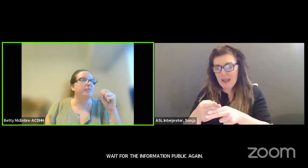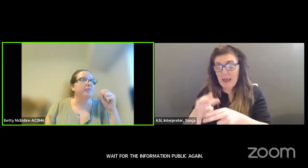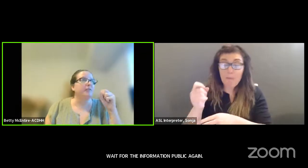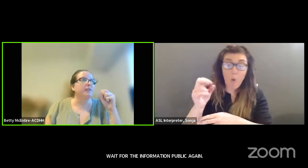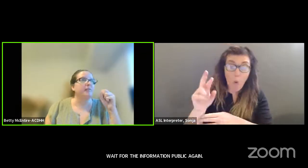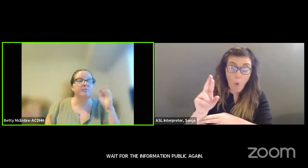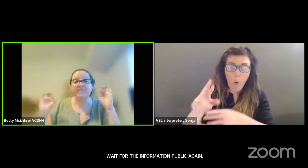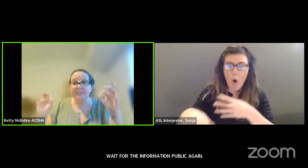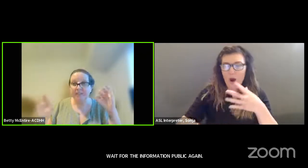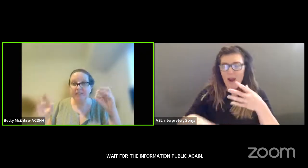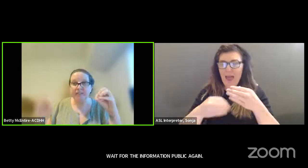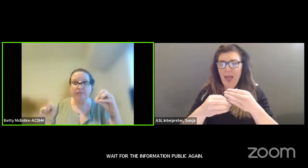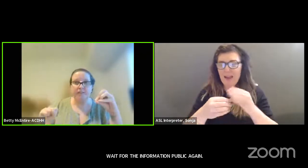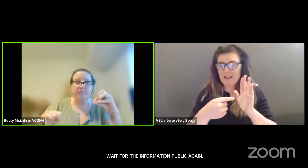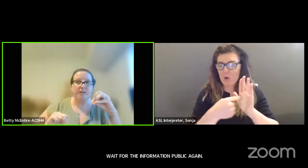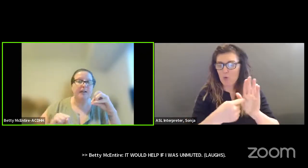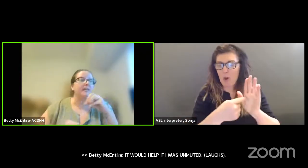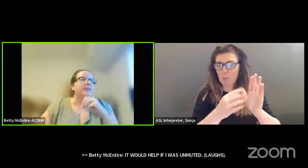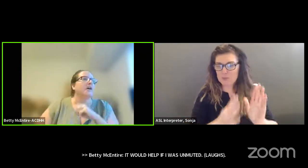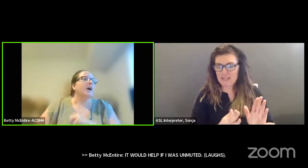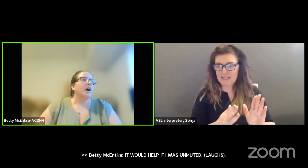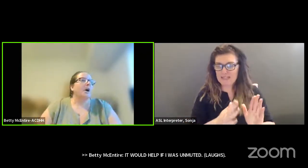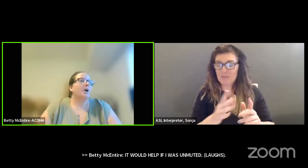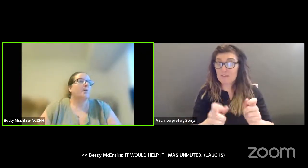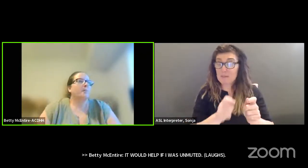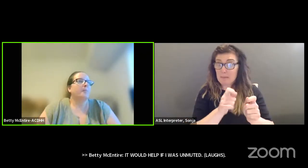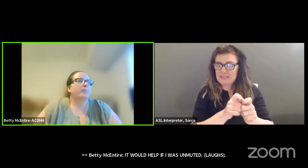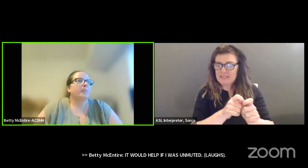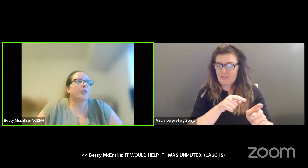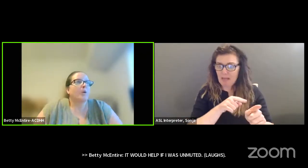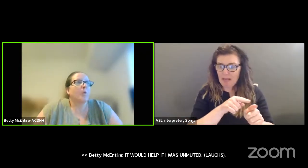a representative specifically for deafblind.